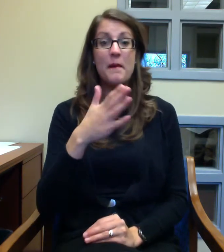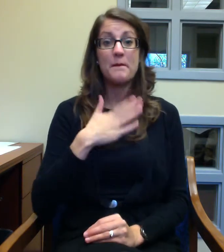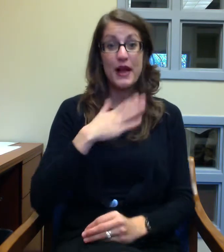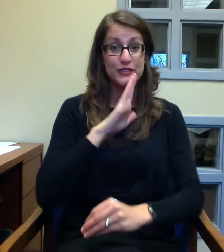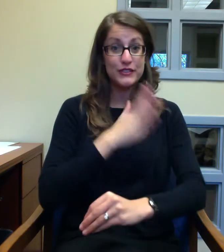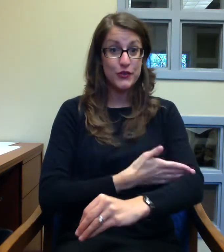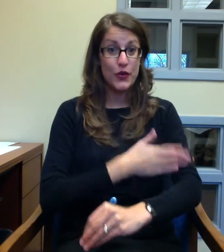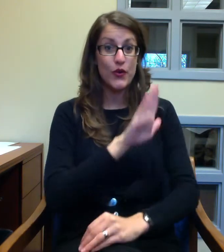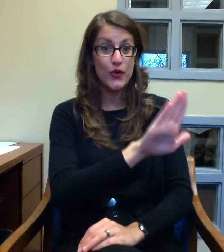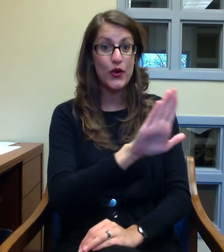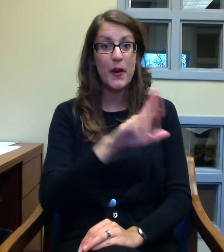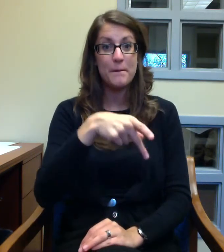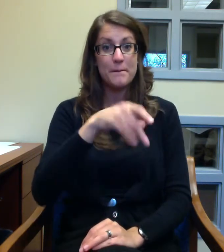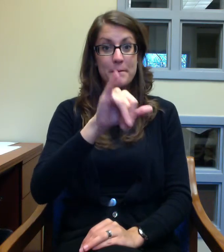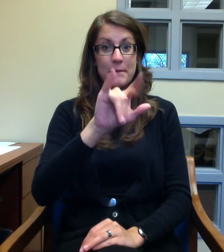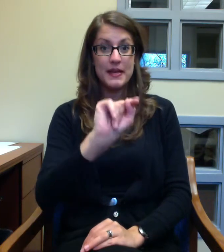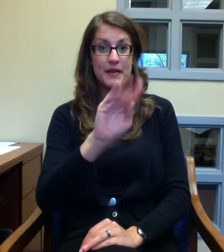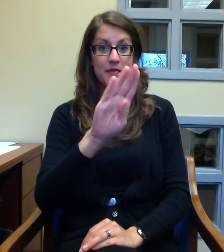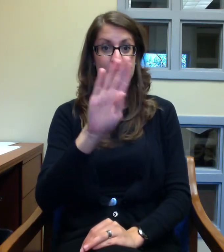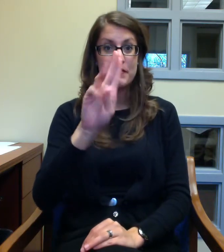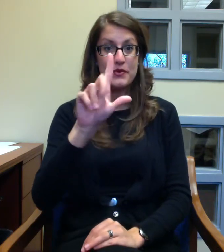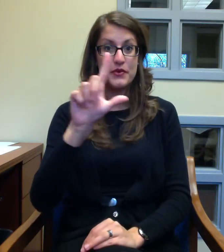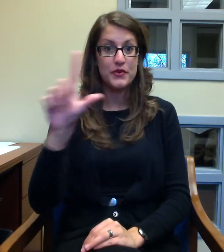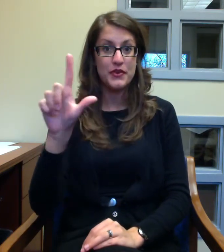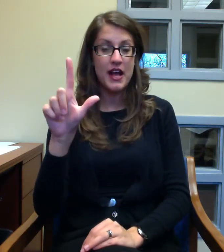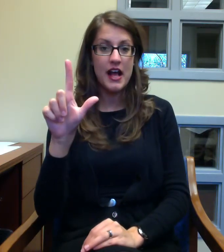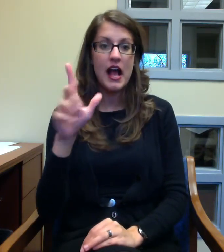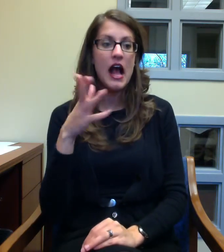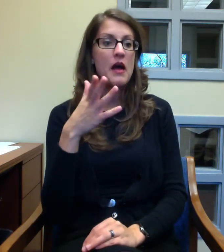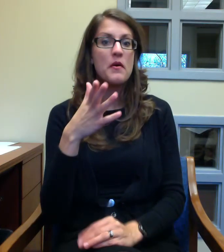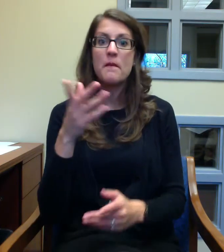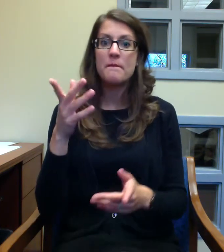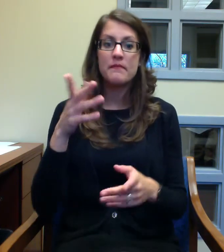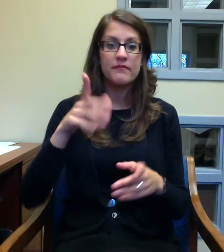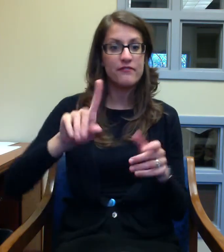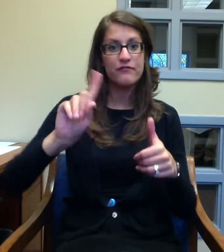When people first meet Marley, they react with sadness for what they believe she must endure.